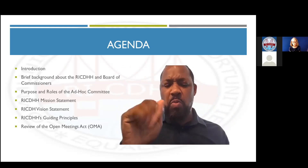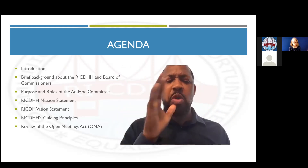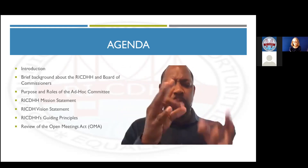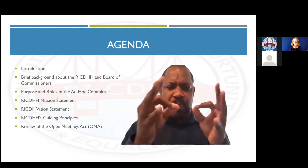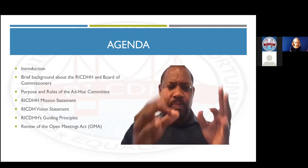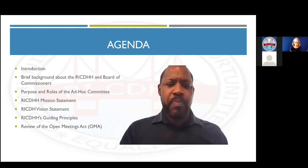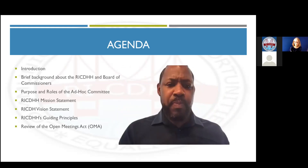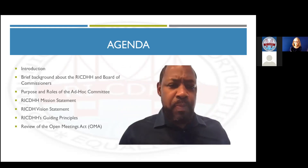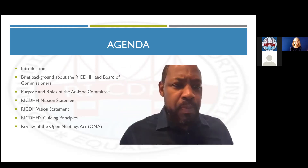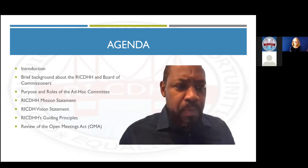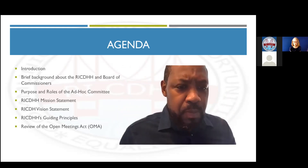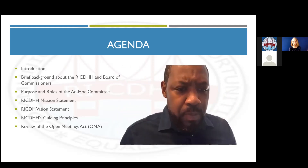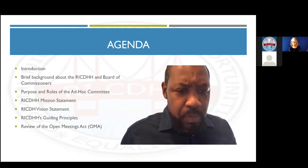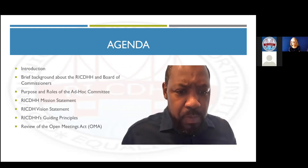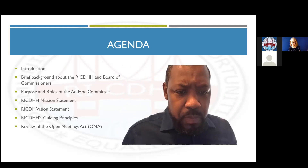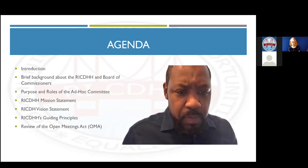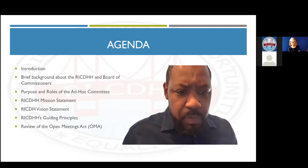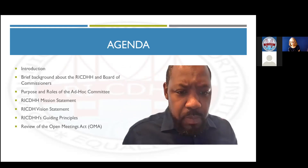Meetings Act and a review of what that entails.